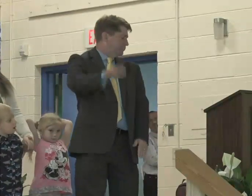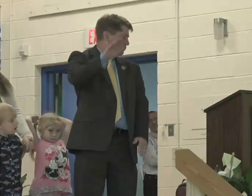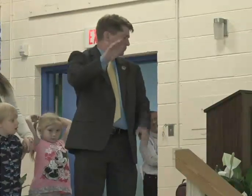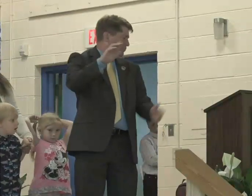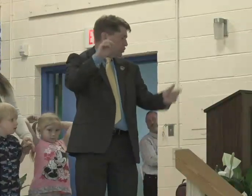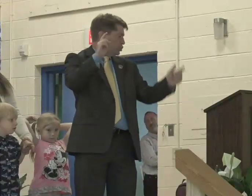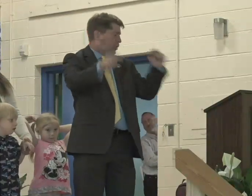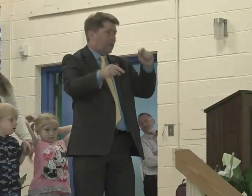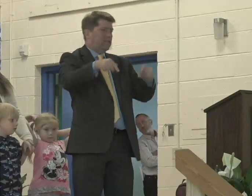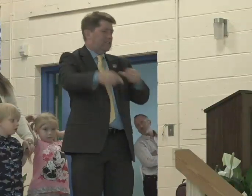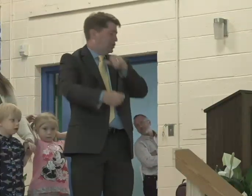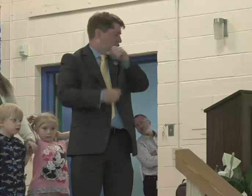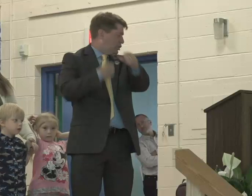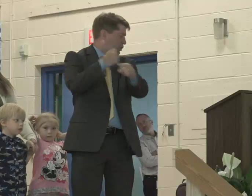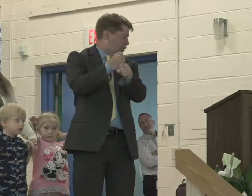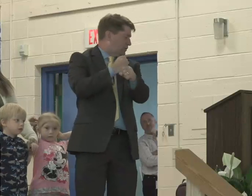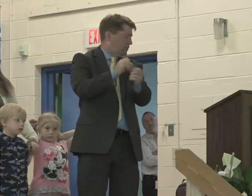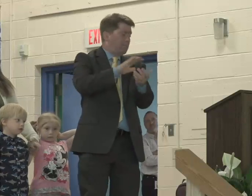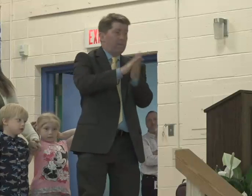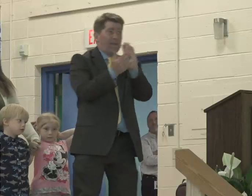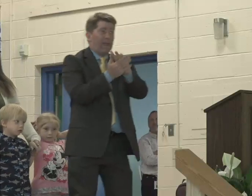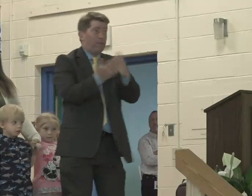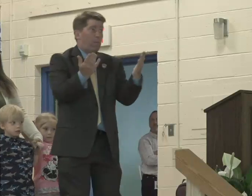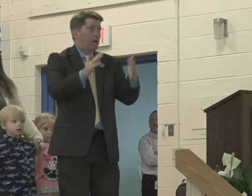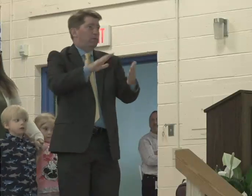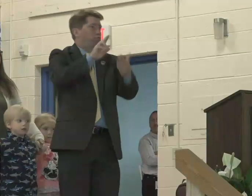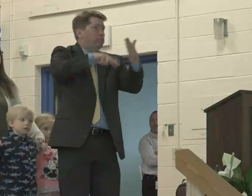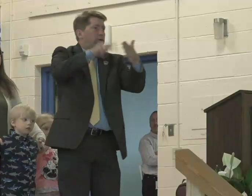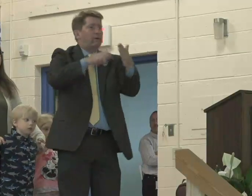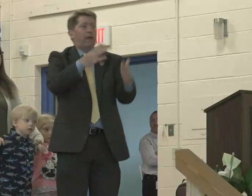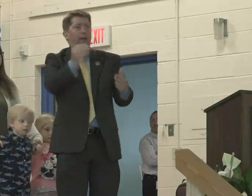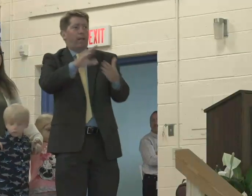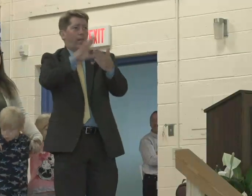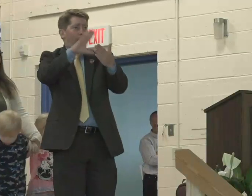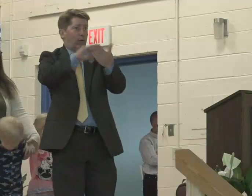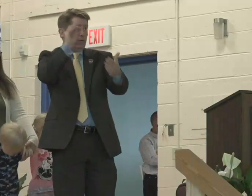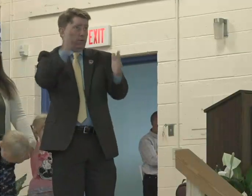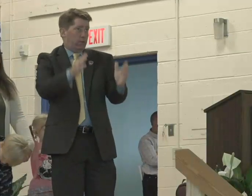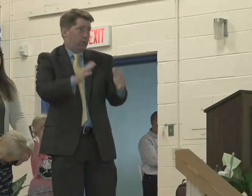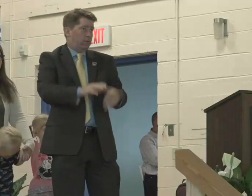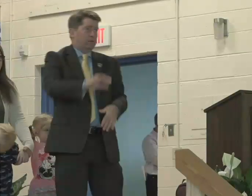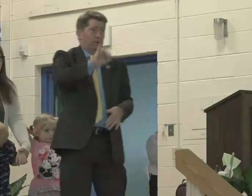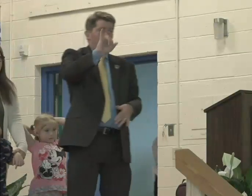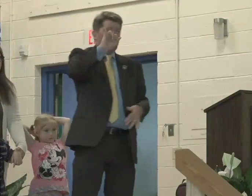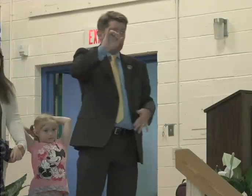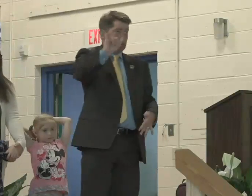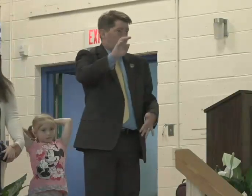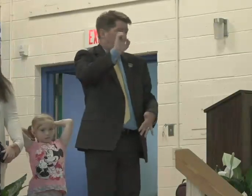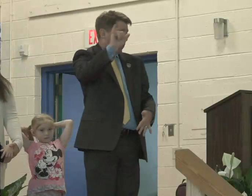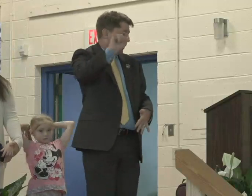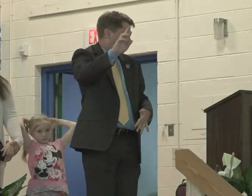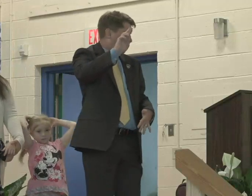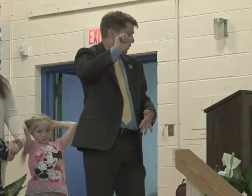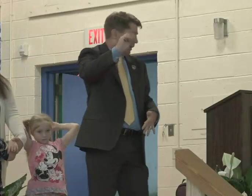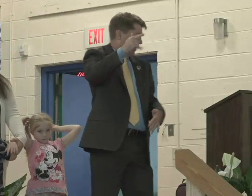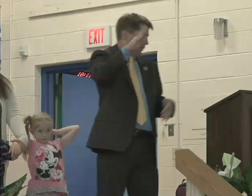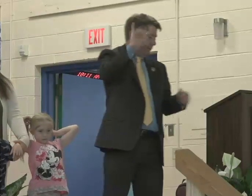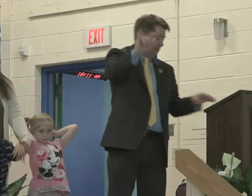for the way that you have grown and changed this year as a reader and as a learner. And this goes